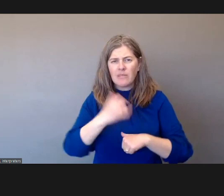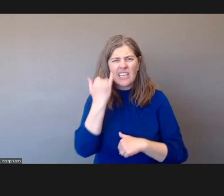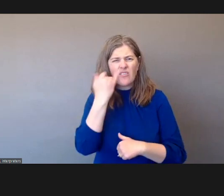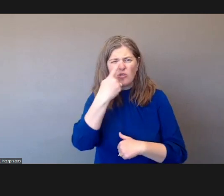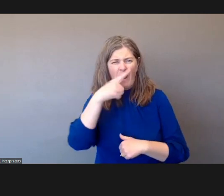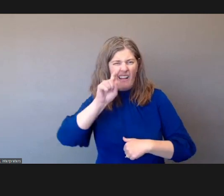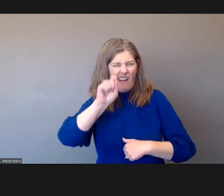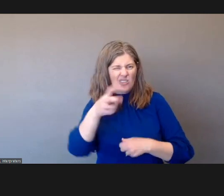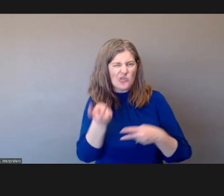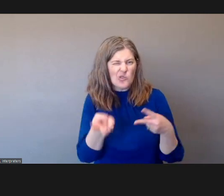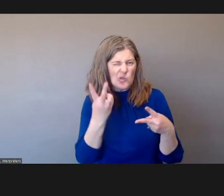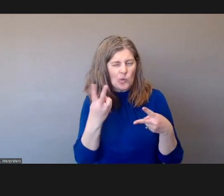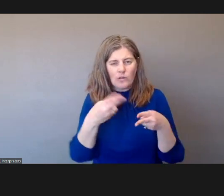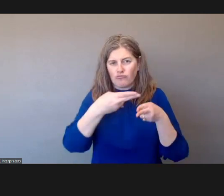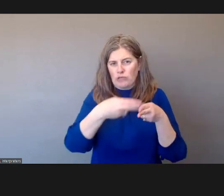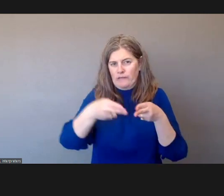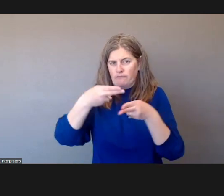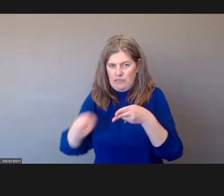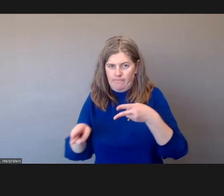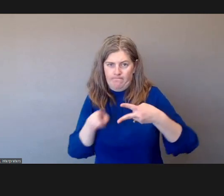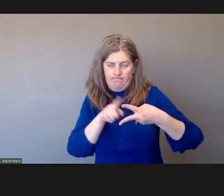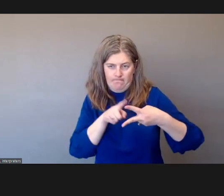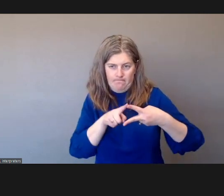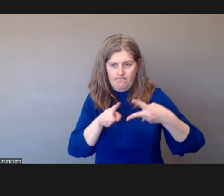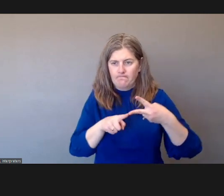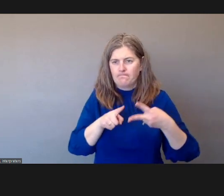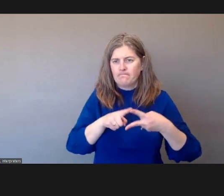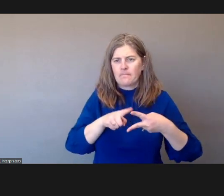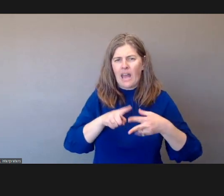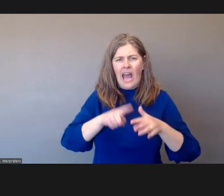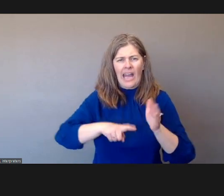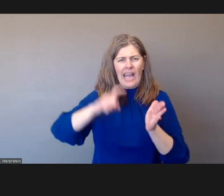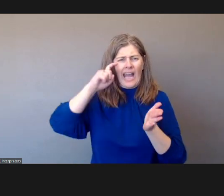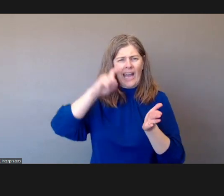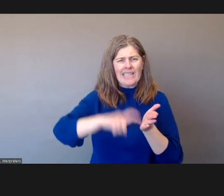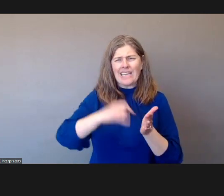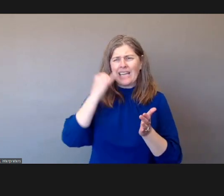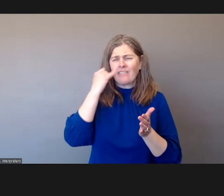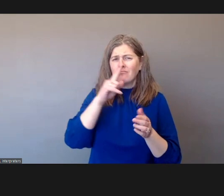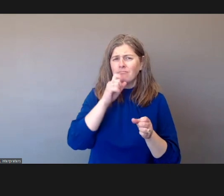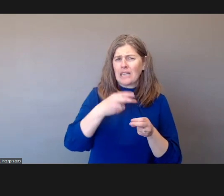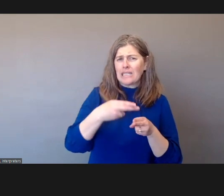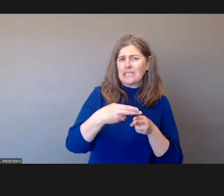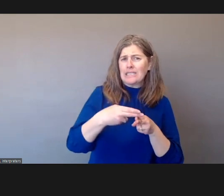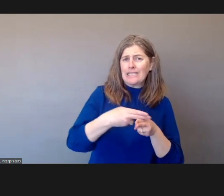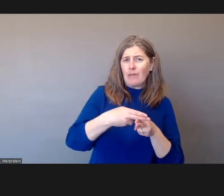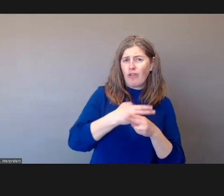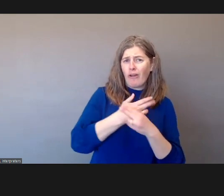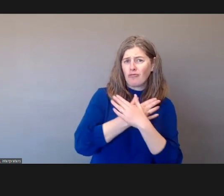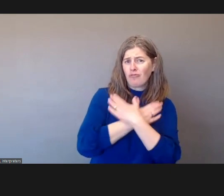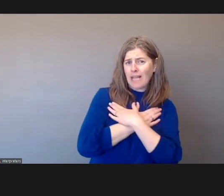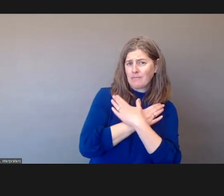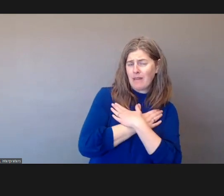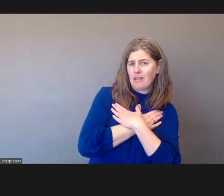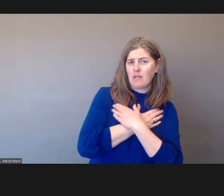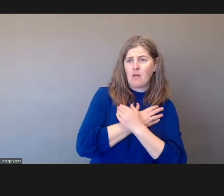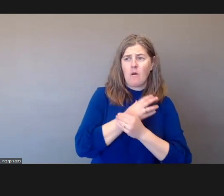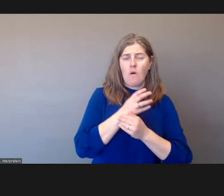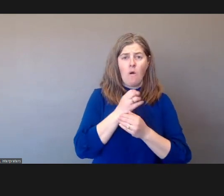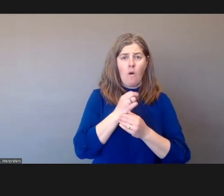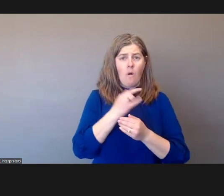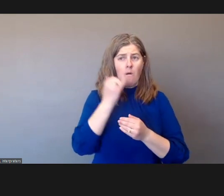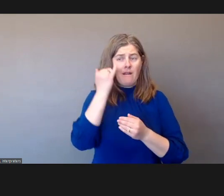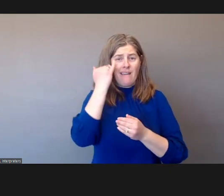two questions very quickly. I can't tell if this is a temporary respite or if